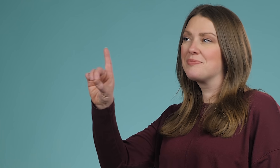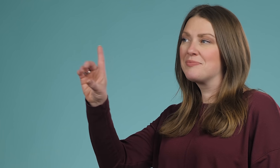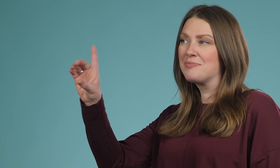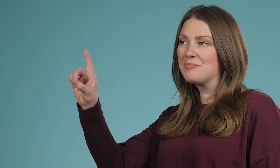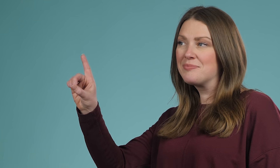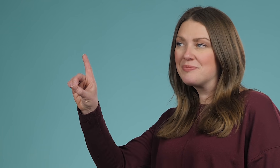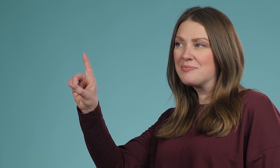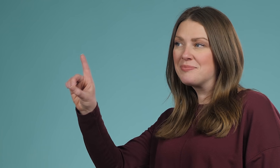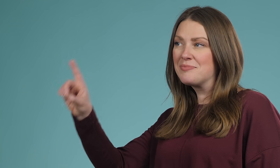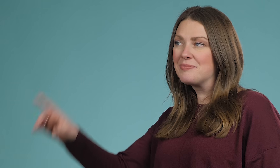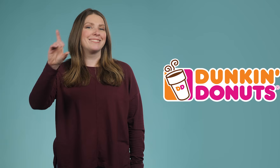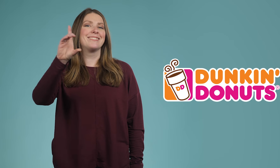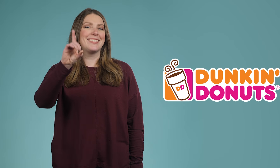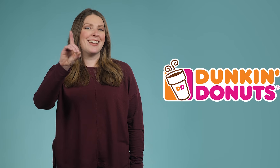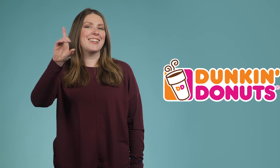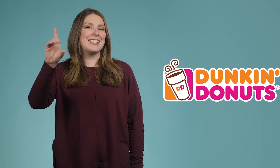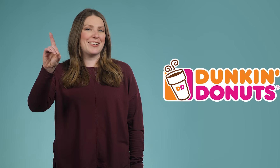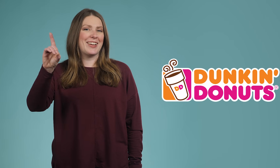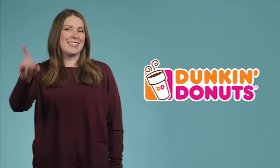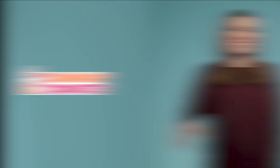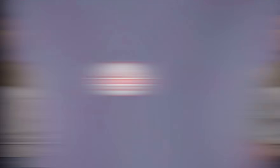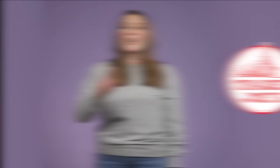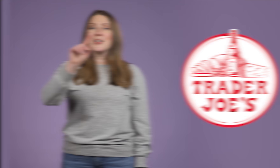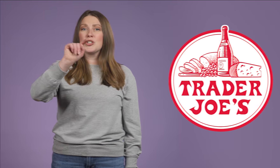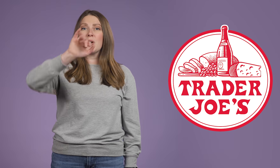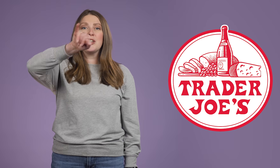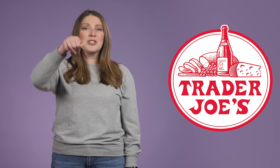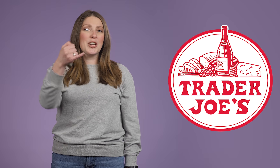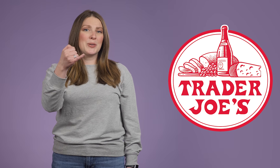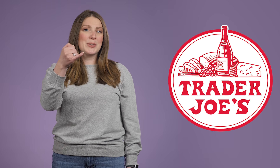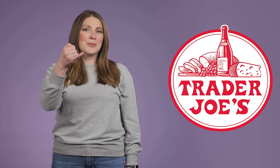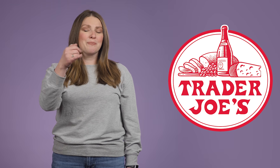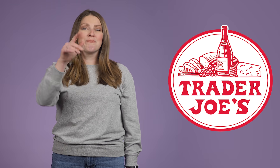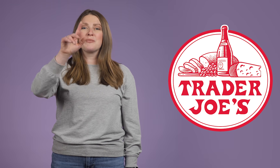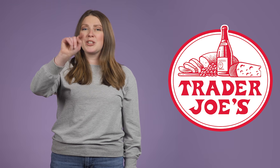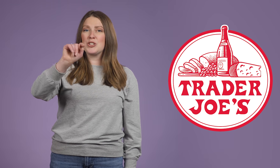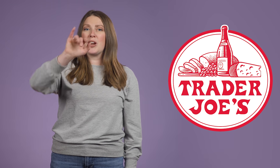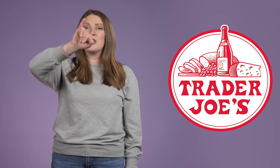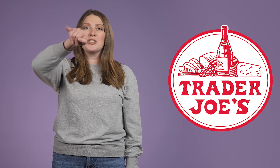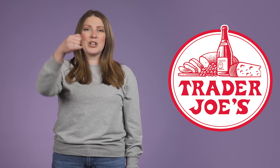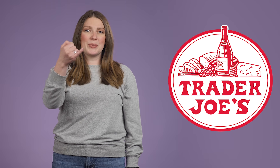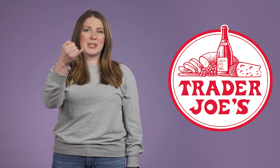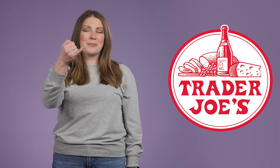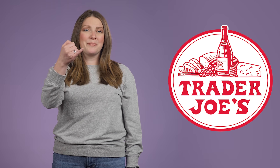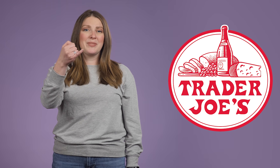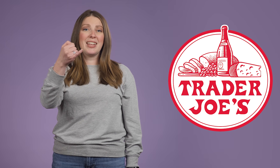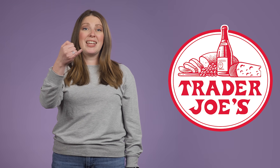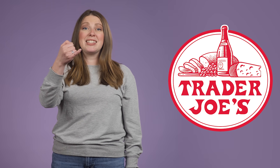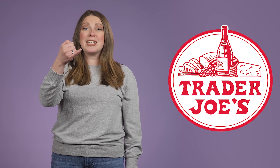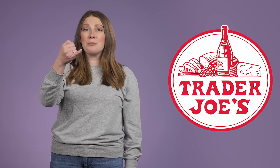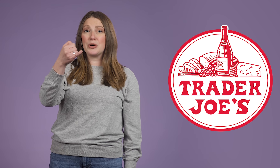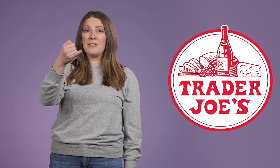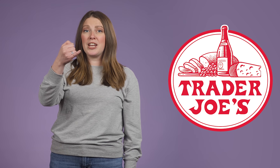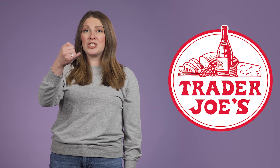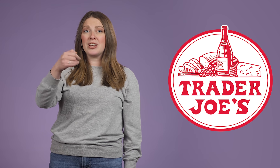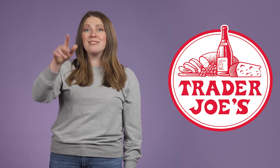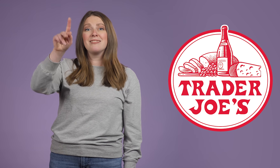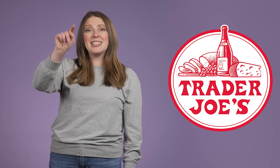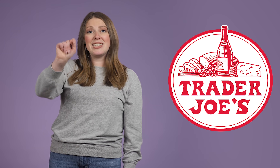D. Dunkin Donuts. Trader Joe's. Trader Joe's. It's the abbreviation